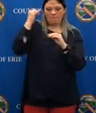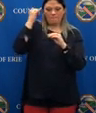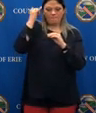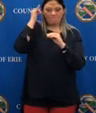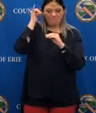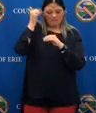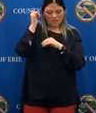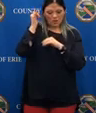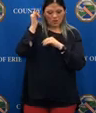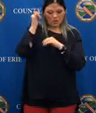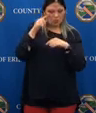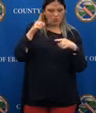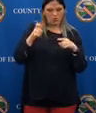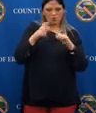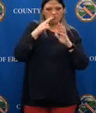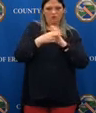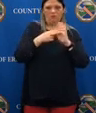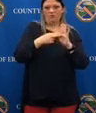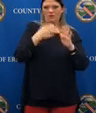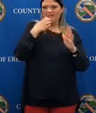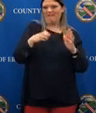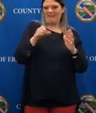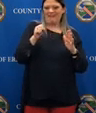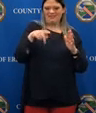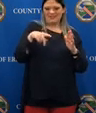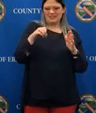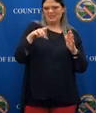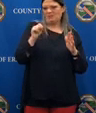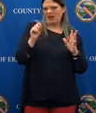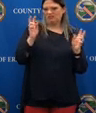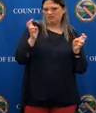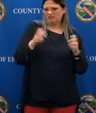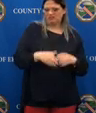Buffalo should be considered a hotspot.